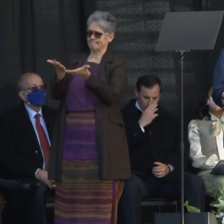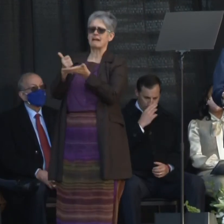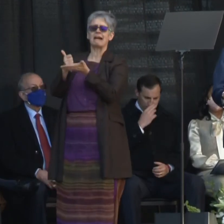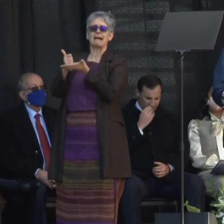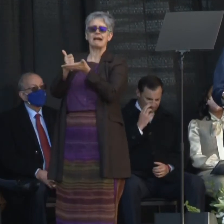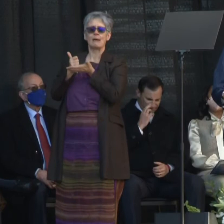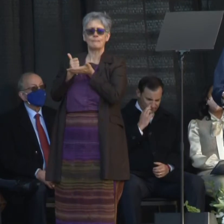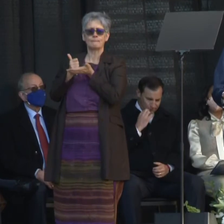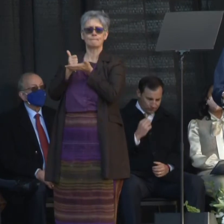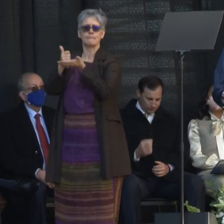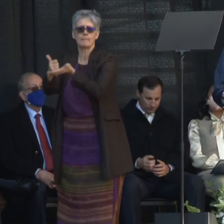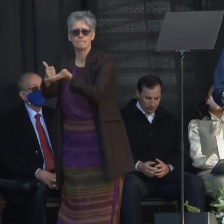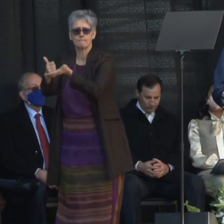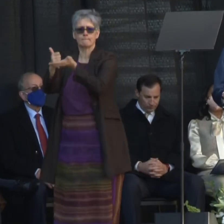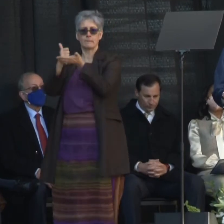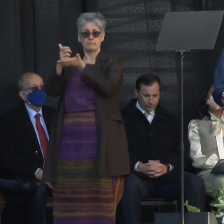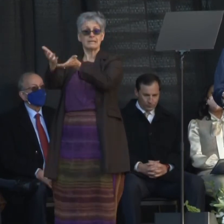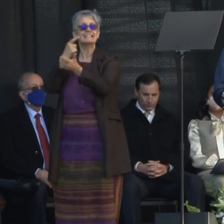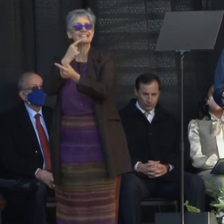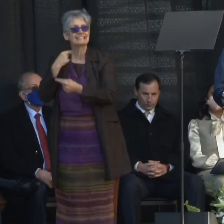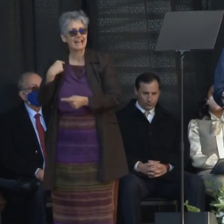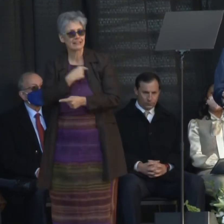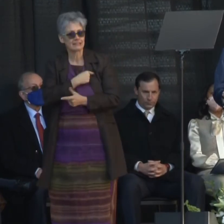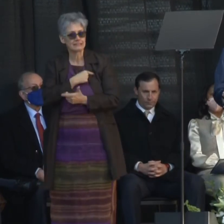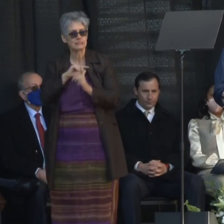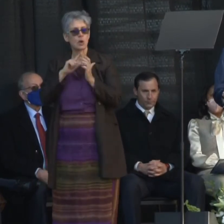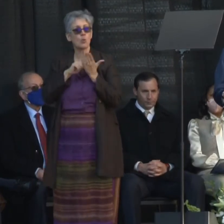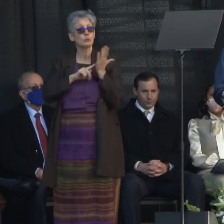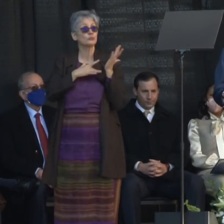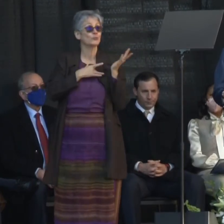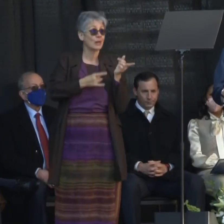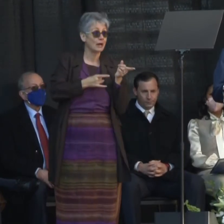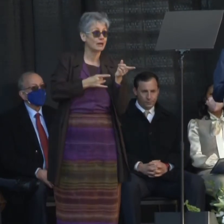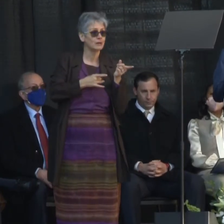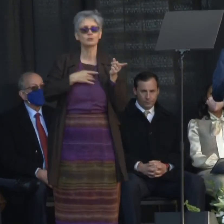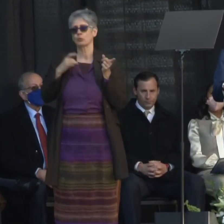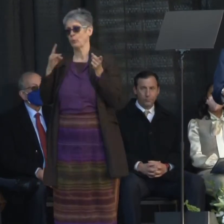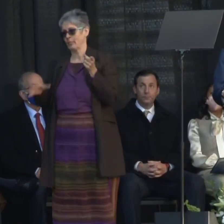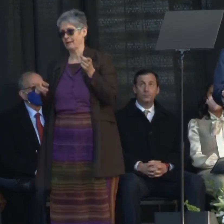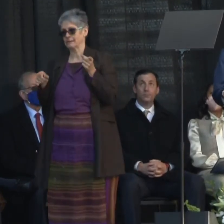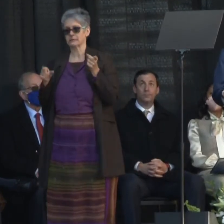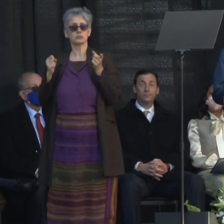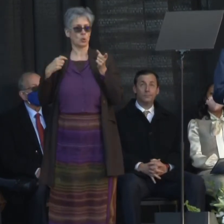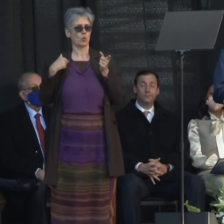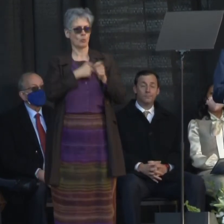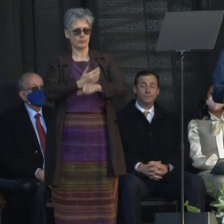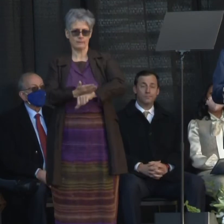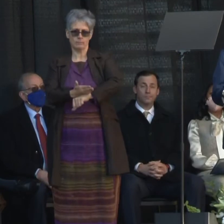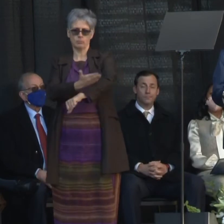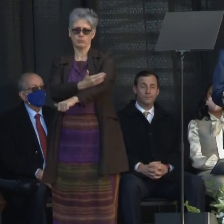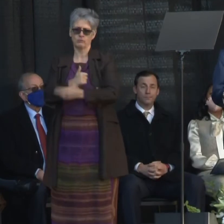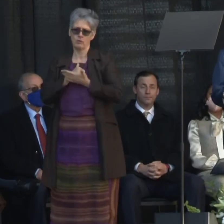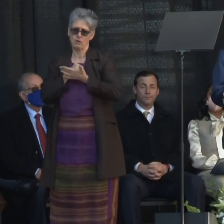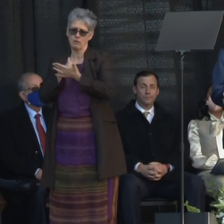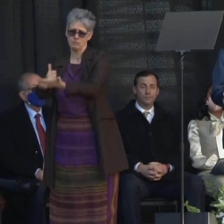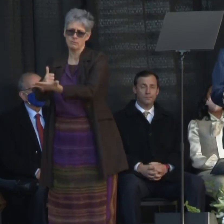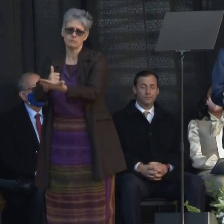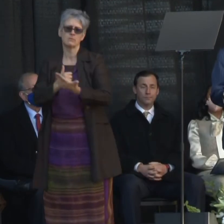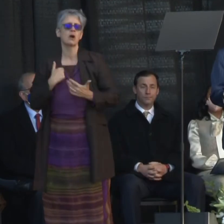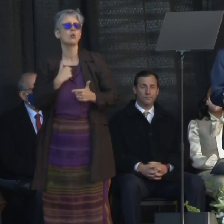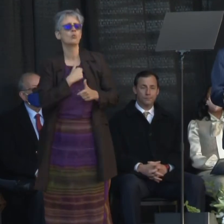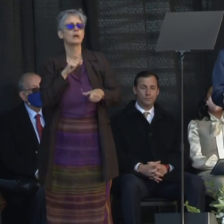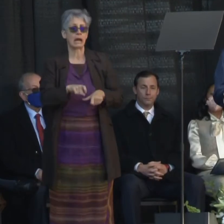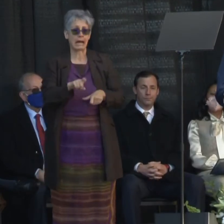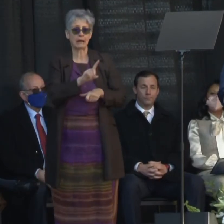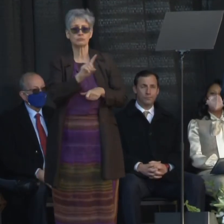you like and what you don't like so that we can see how to improve. We are going to do better because we have to do